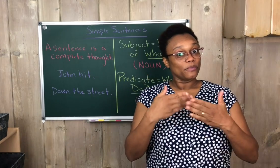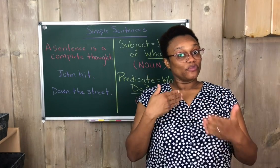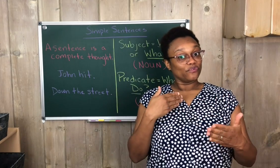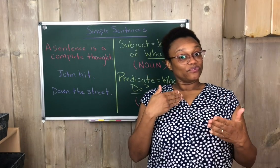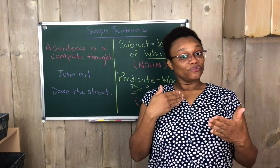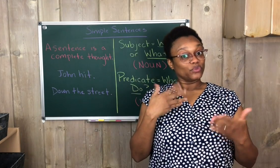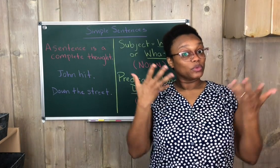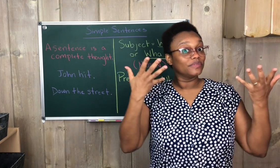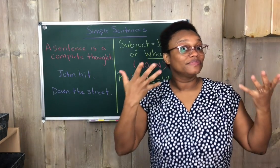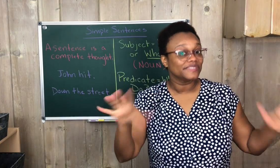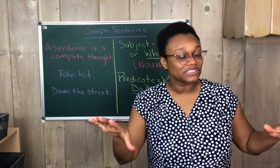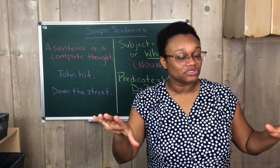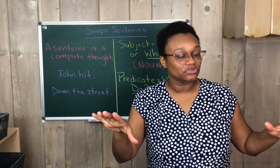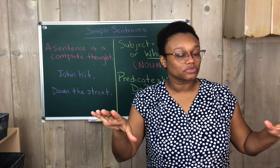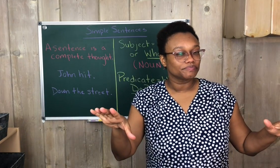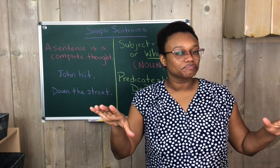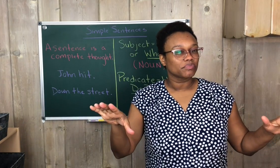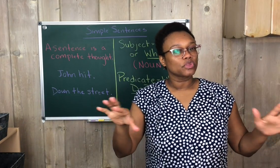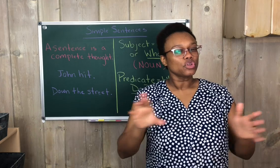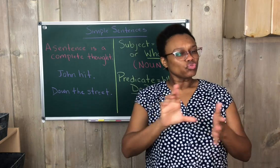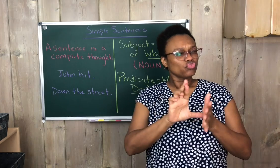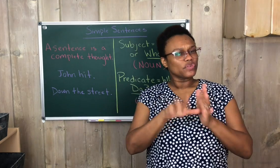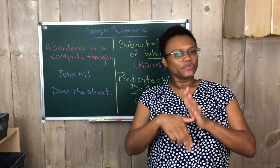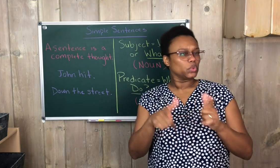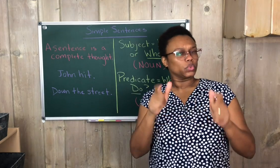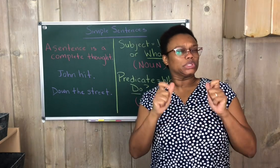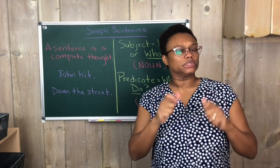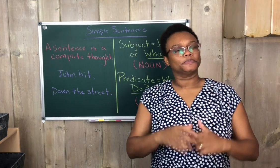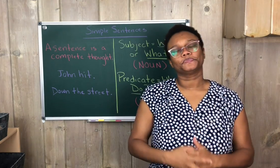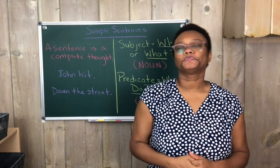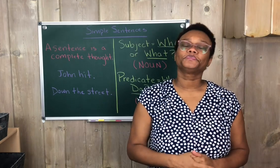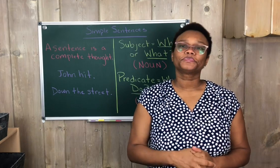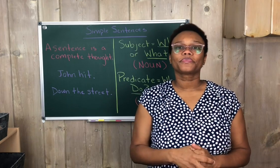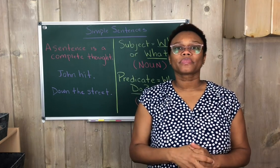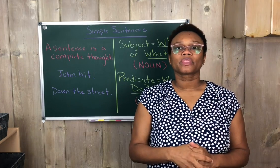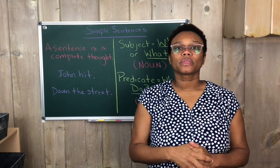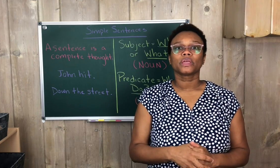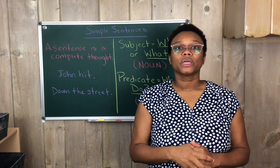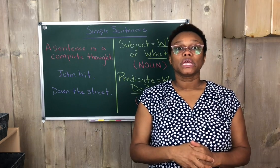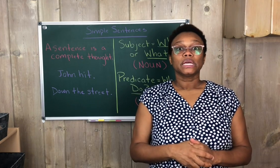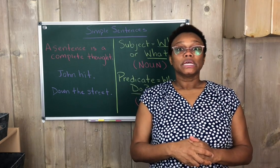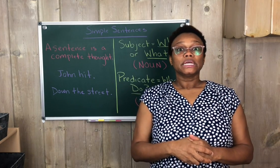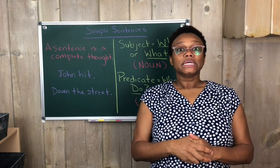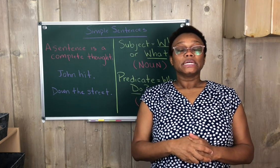Now, before we finish up, I just want to review quickly what we learned.